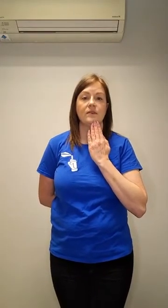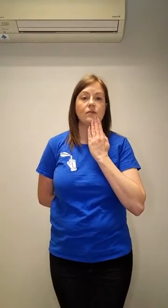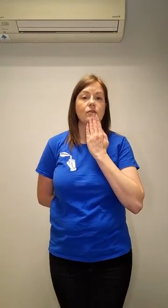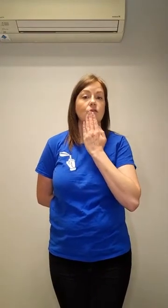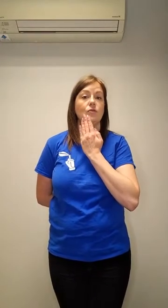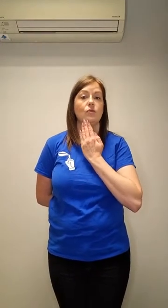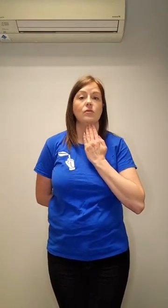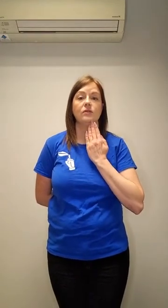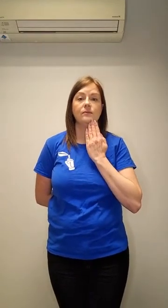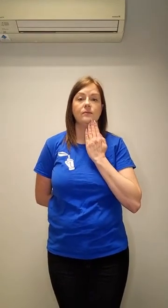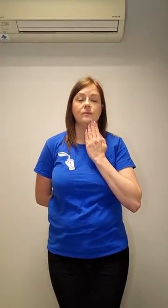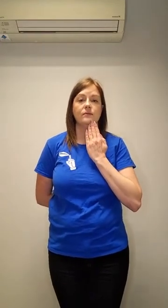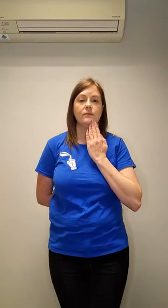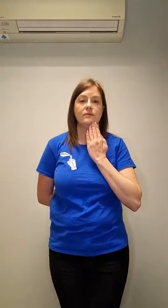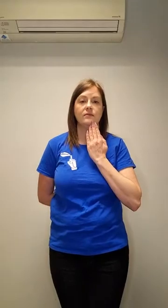So school.